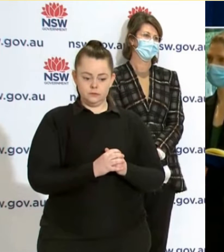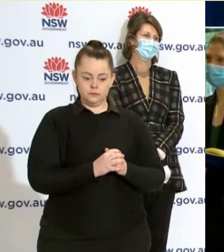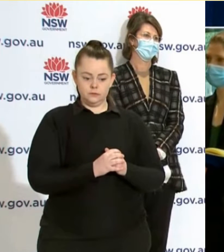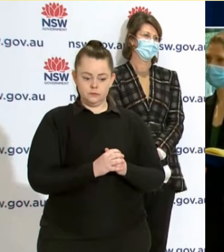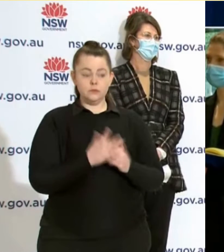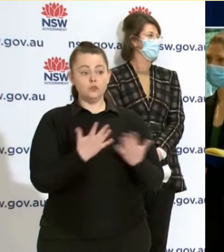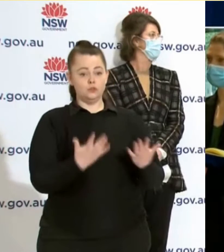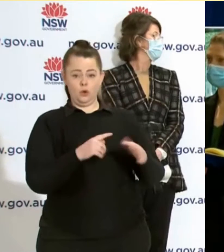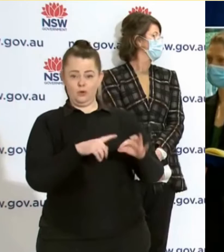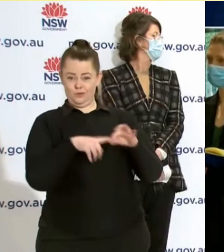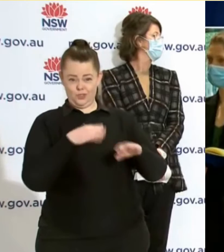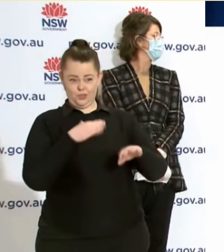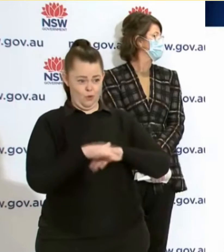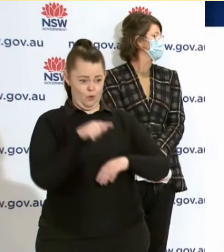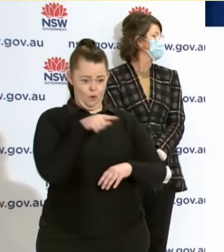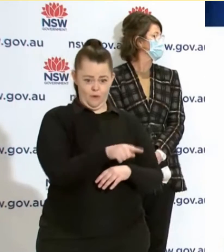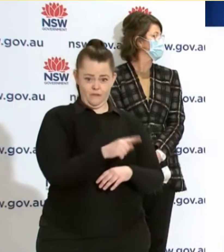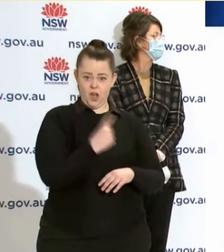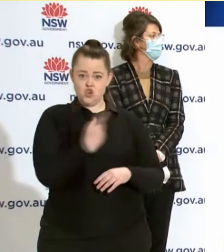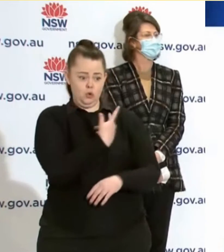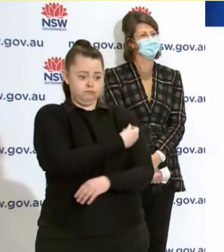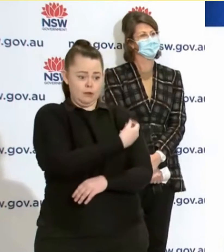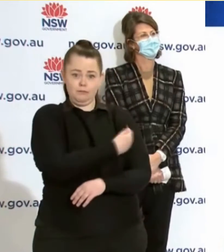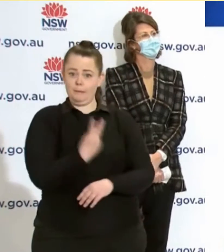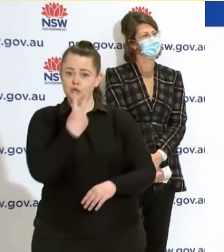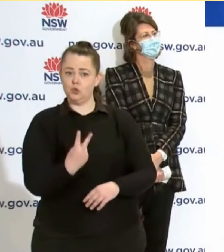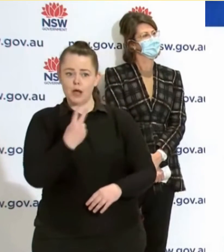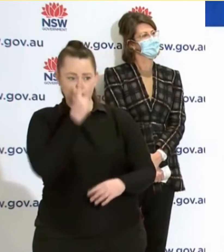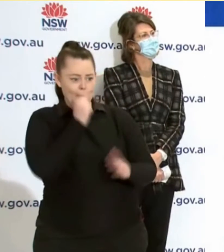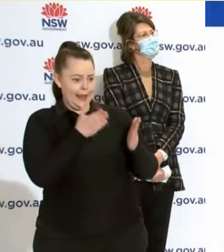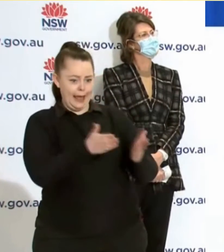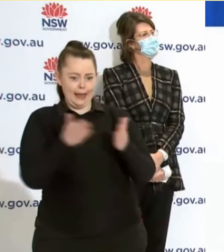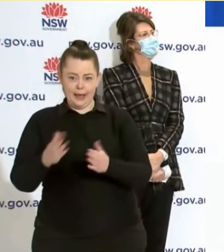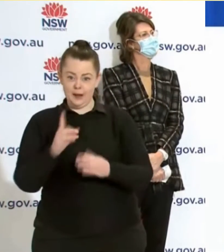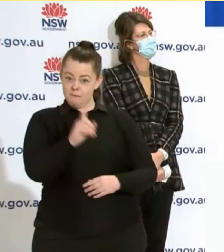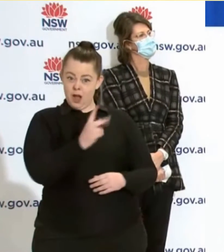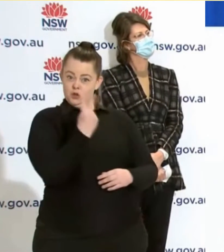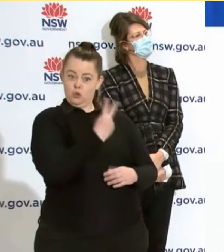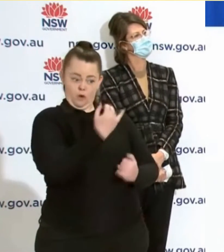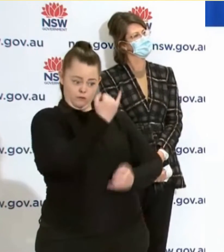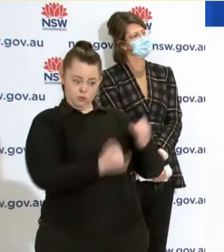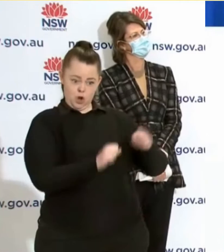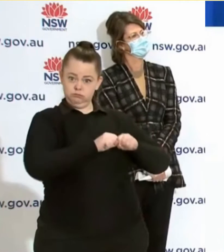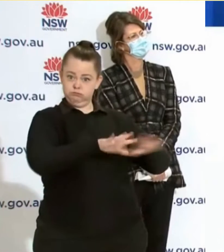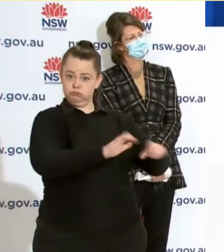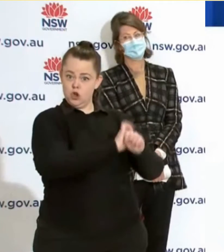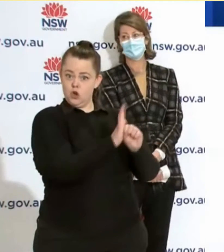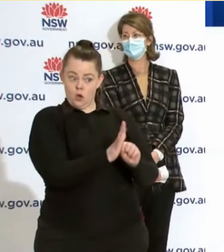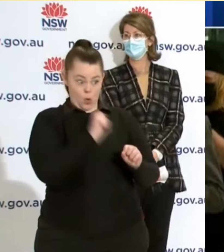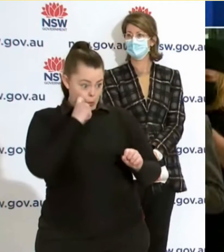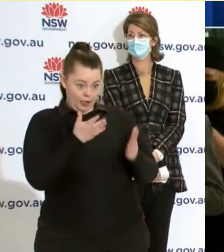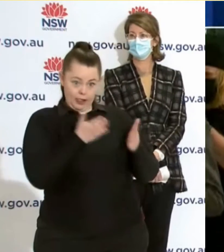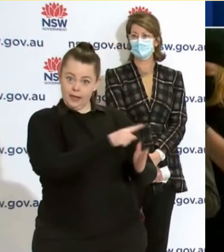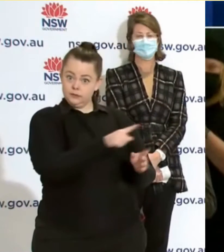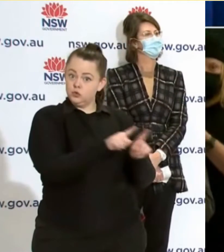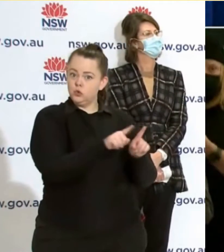together or not? We're having those conversations now. So Australia and then Australia and then